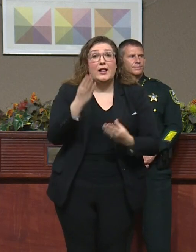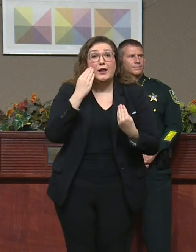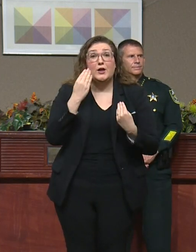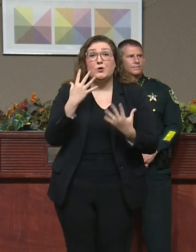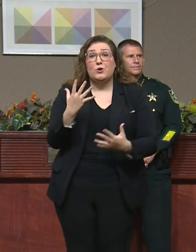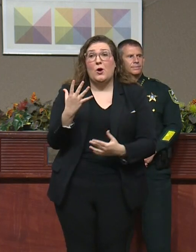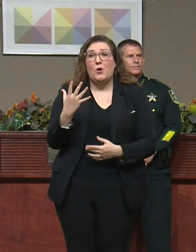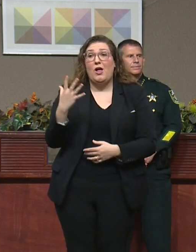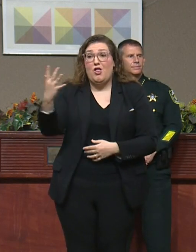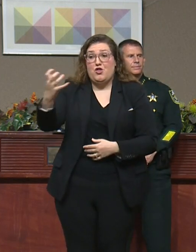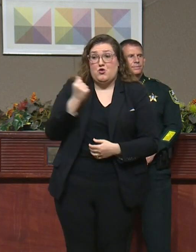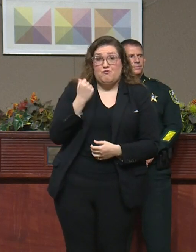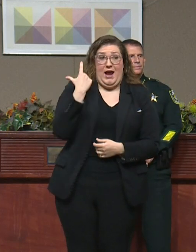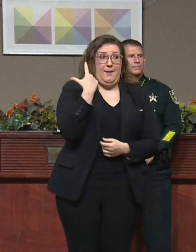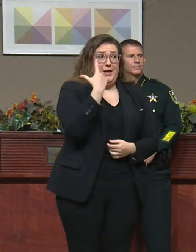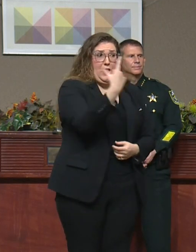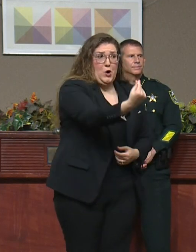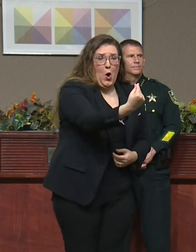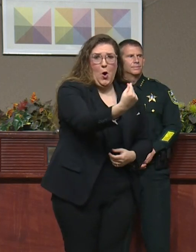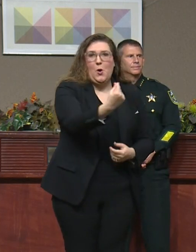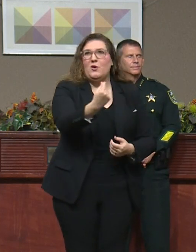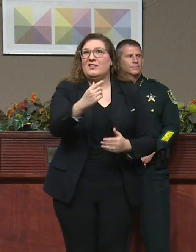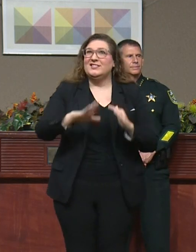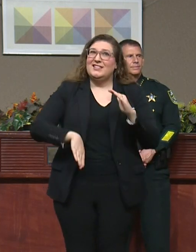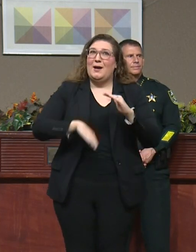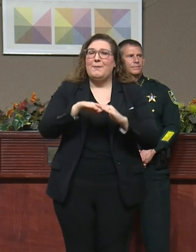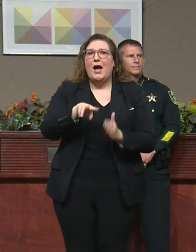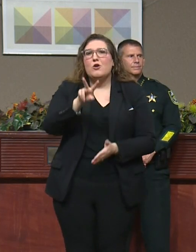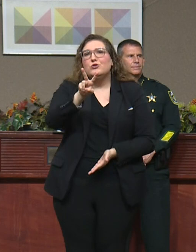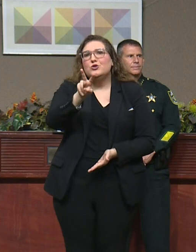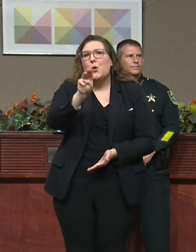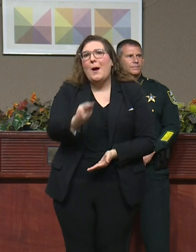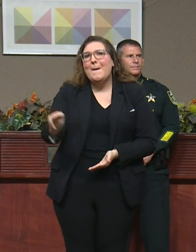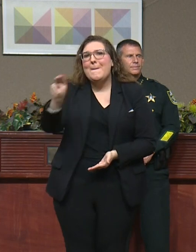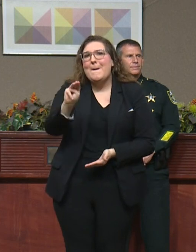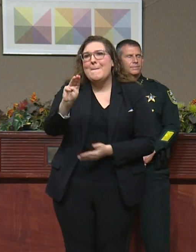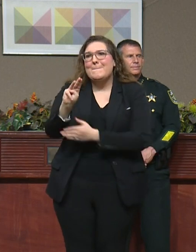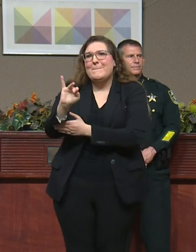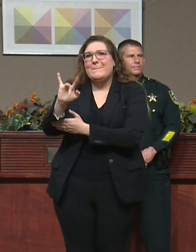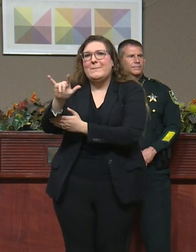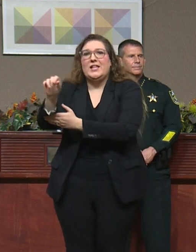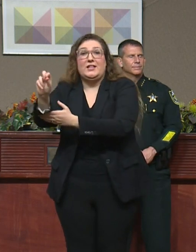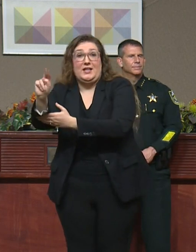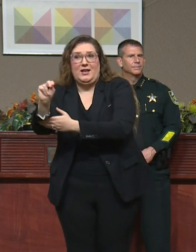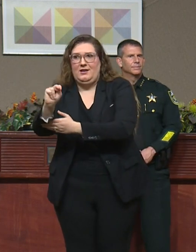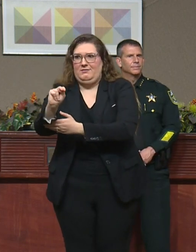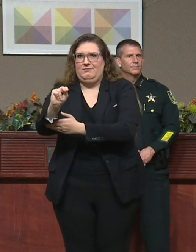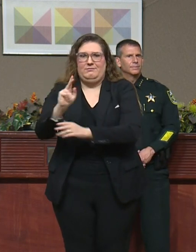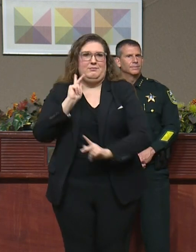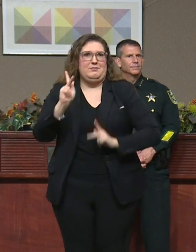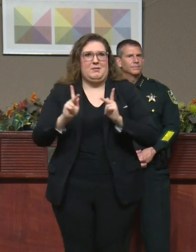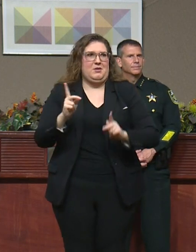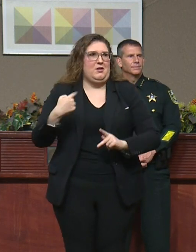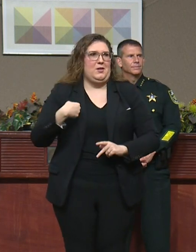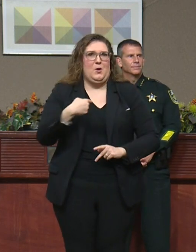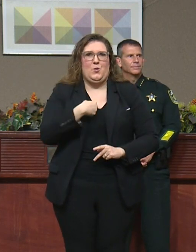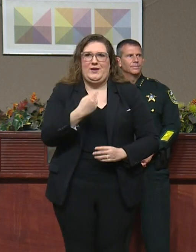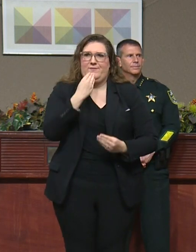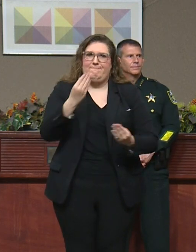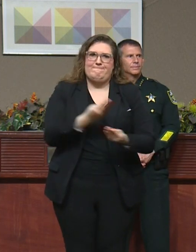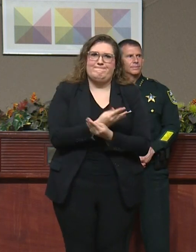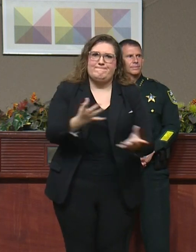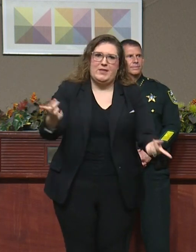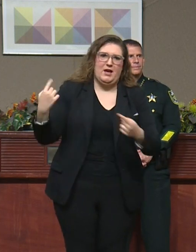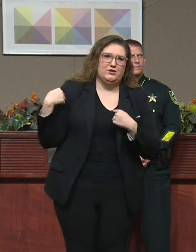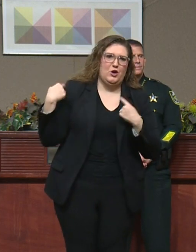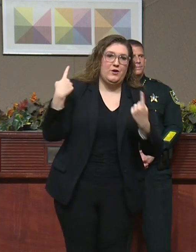being delivered to our young people. So employees will be coming back on Wednesday, those who have been notified. We will still have office